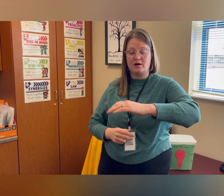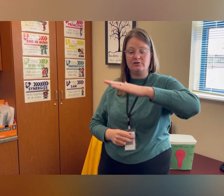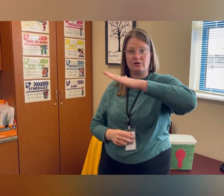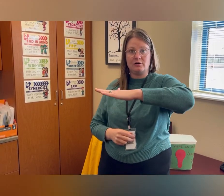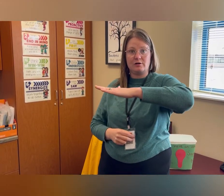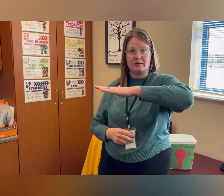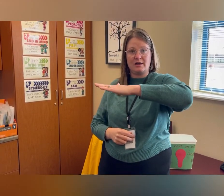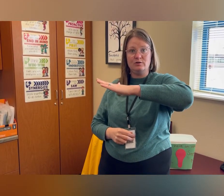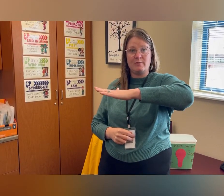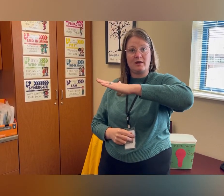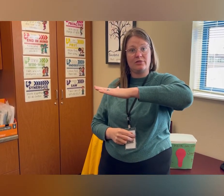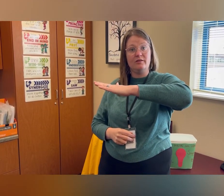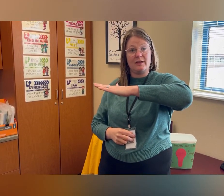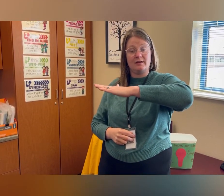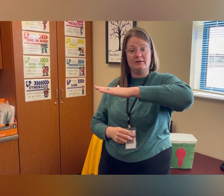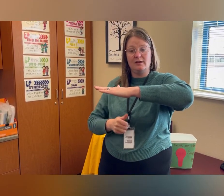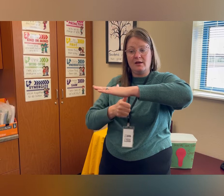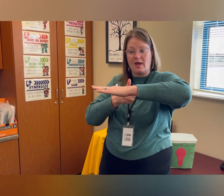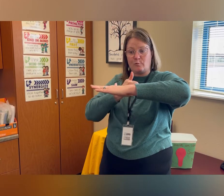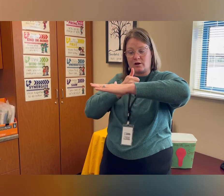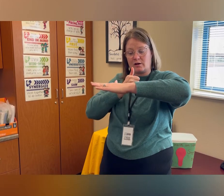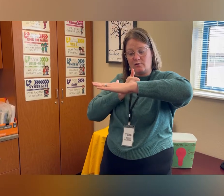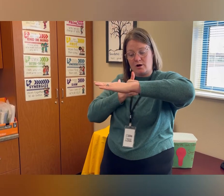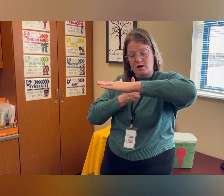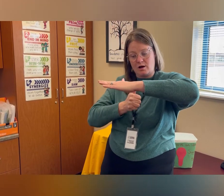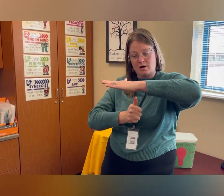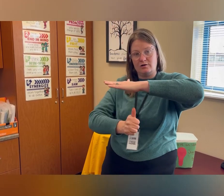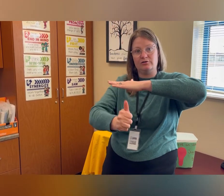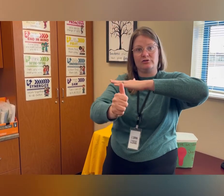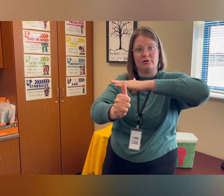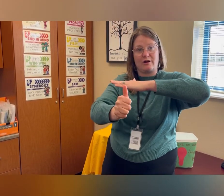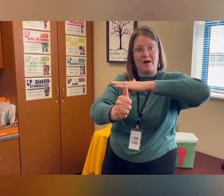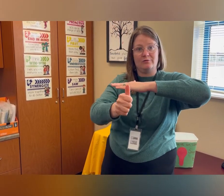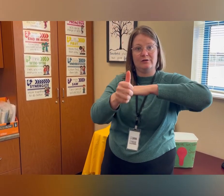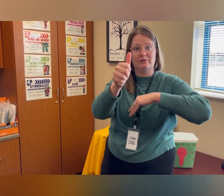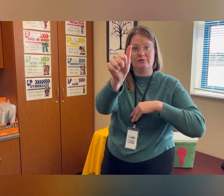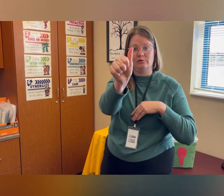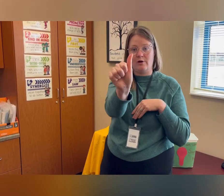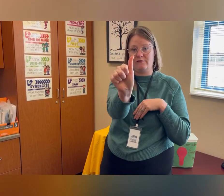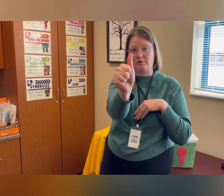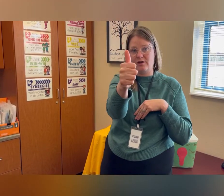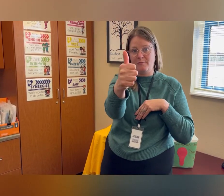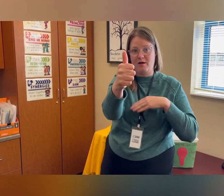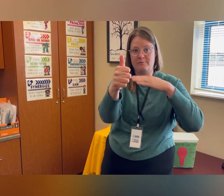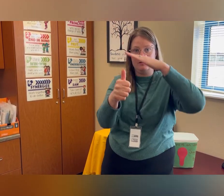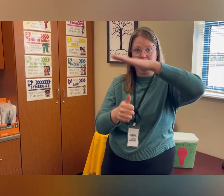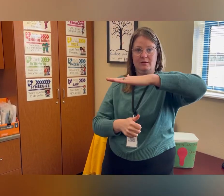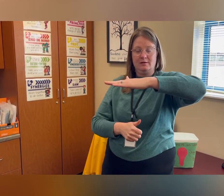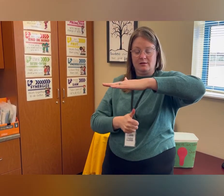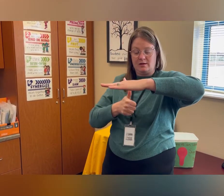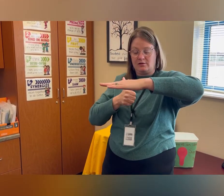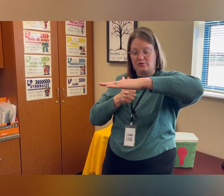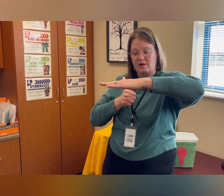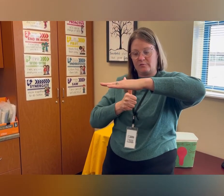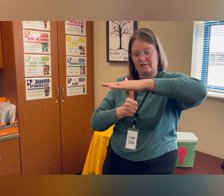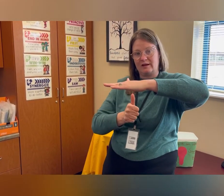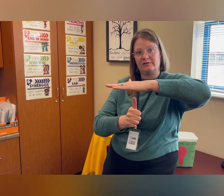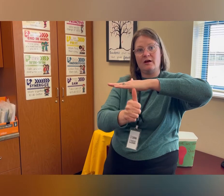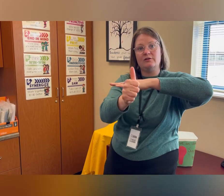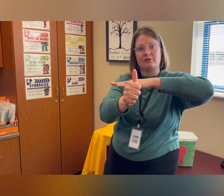under, again, you make the land. And we're gonna go underground. So you have your thumb up and your thumb slides